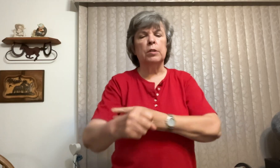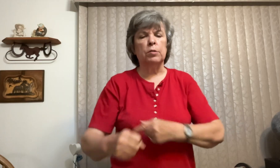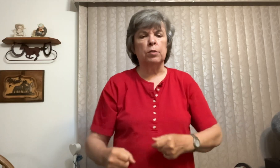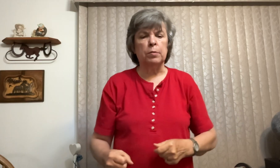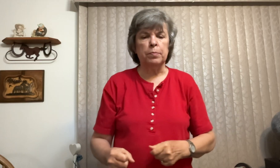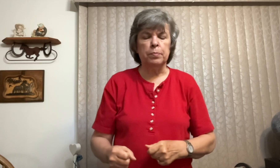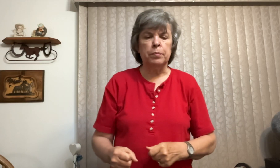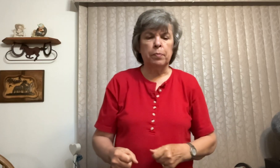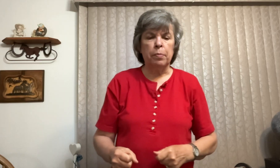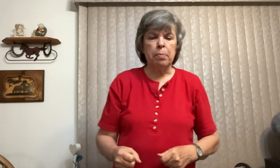etc.